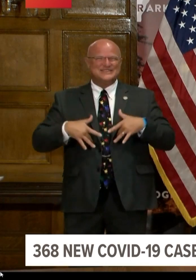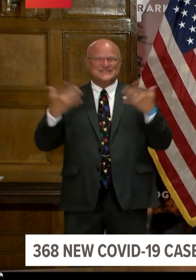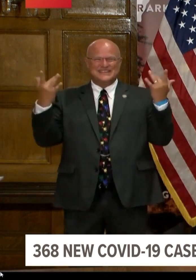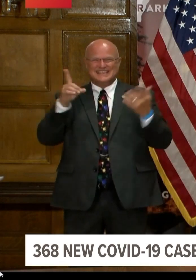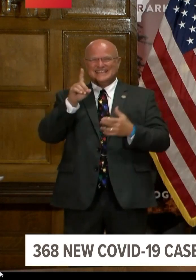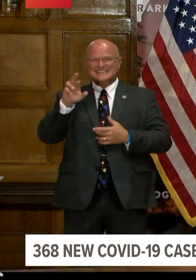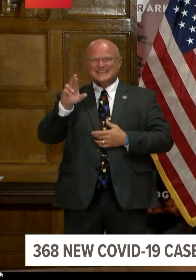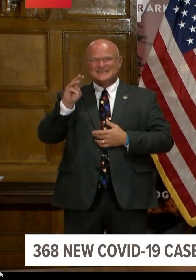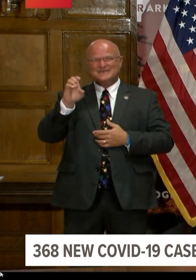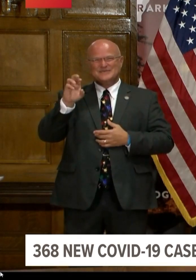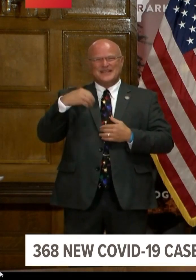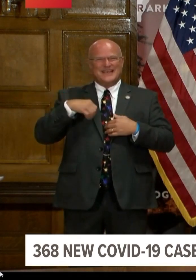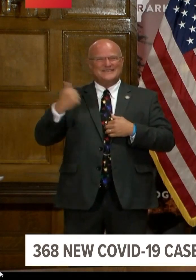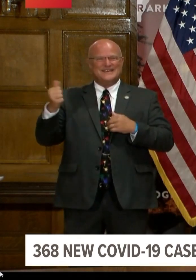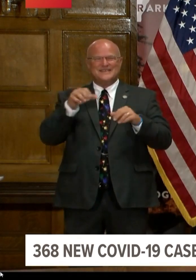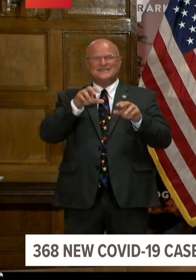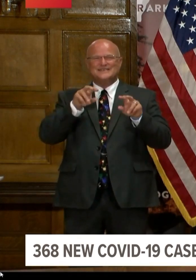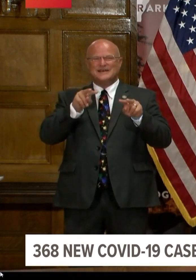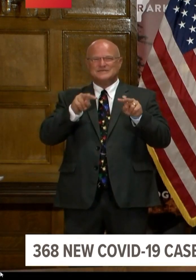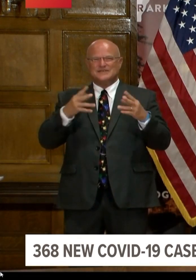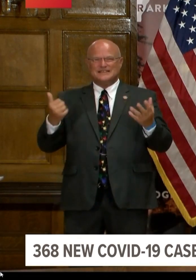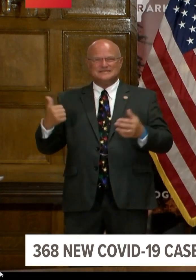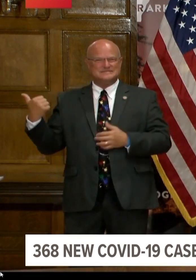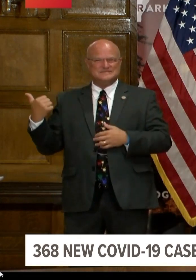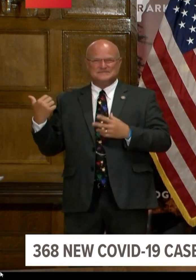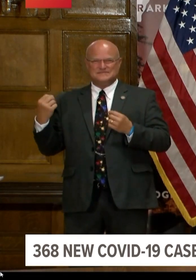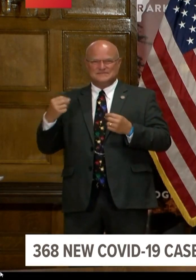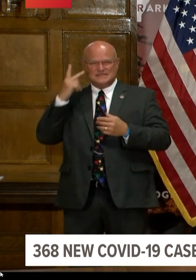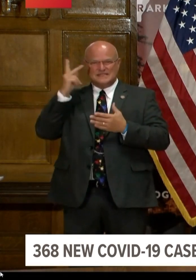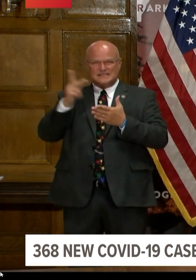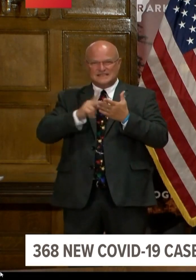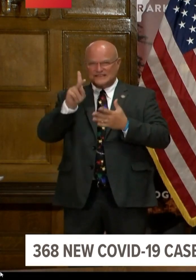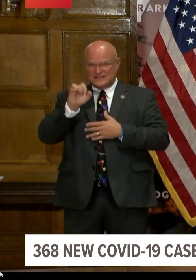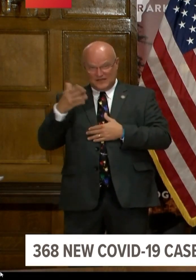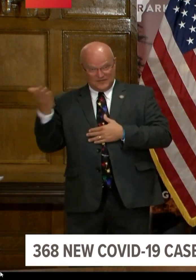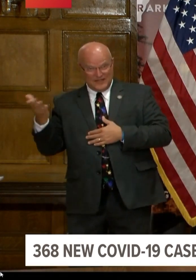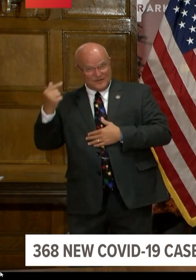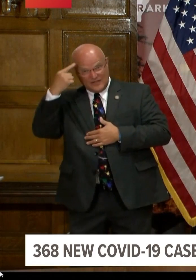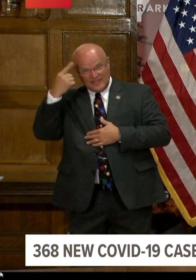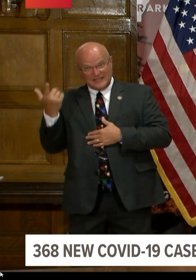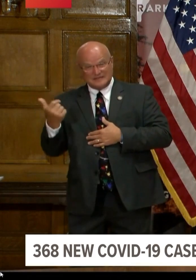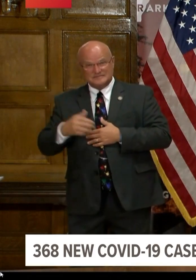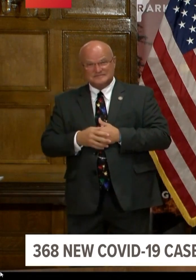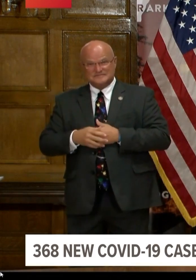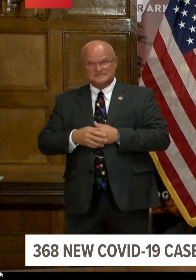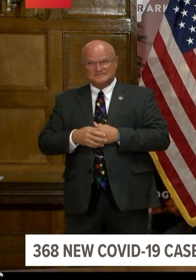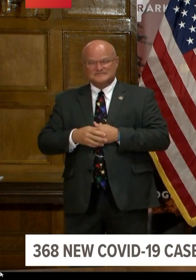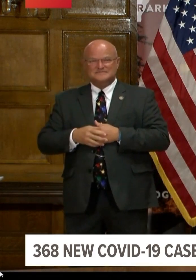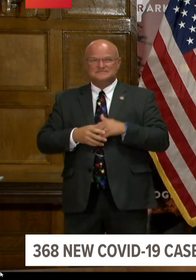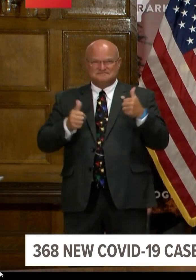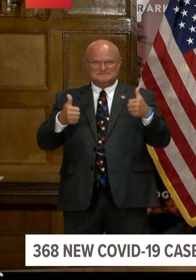Dr. Romero, did you have any other observations there? And Secretary Key, you were there. What did you think?